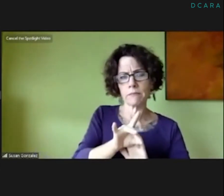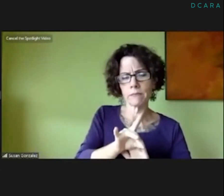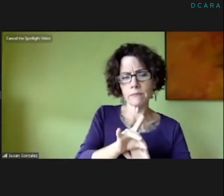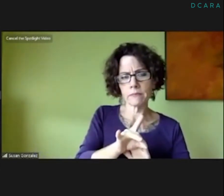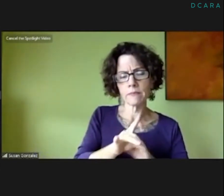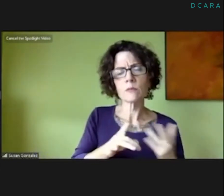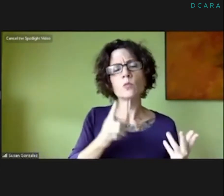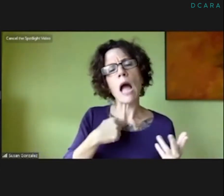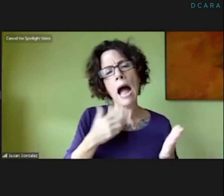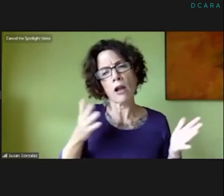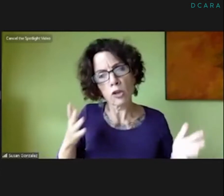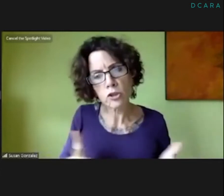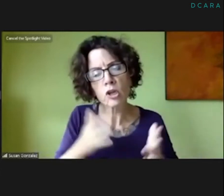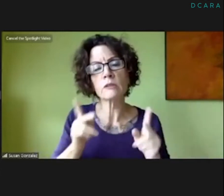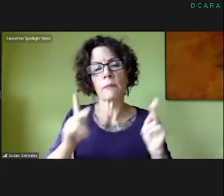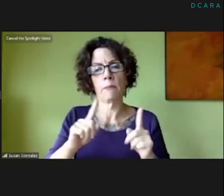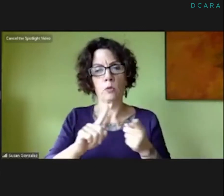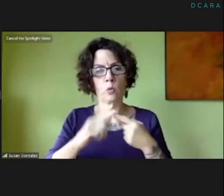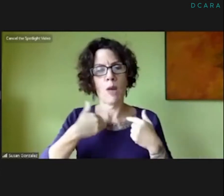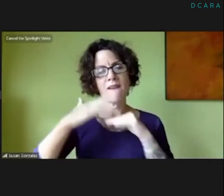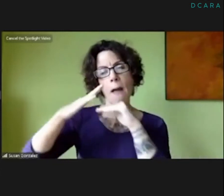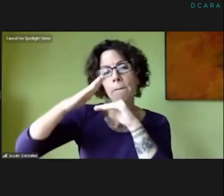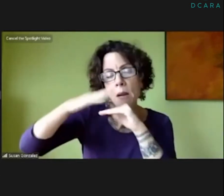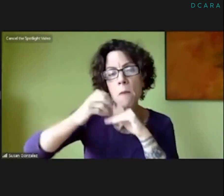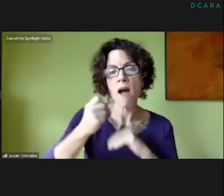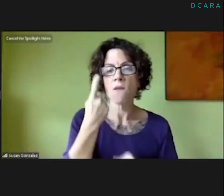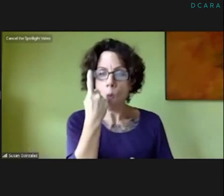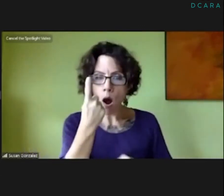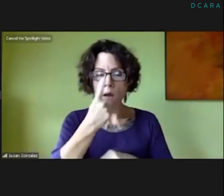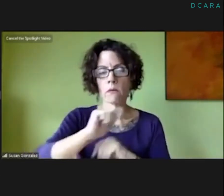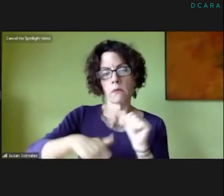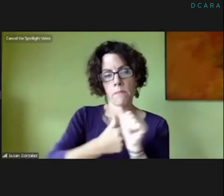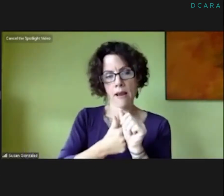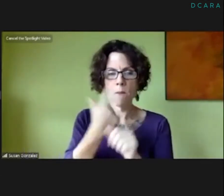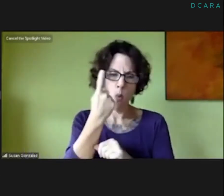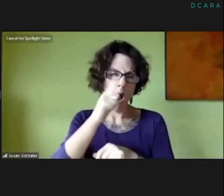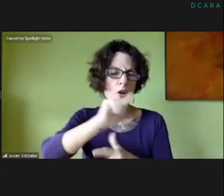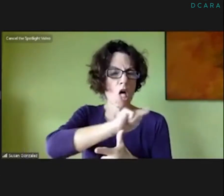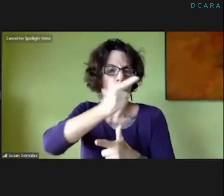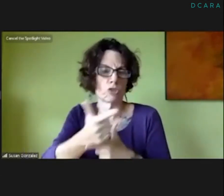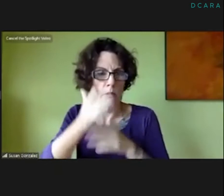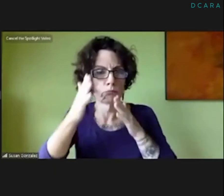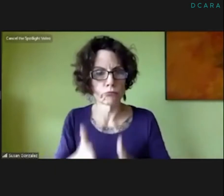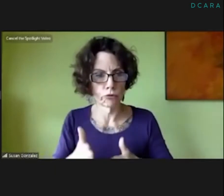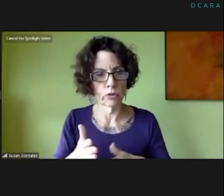once you pick, that's it. But who will replace